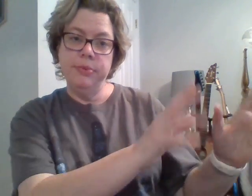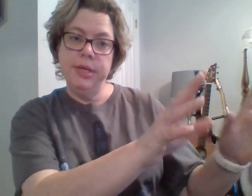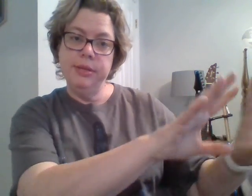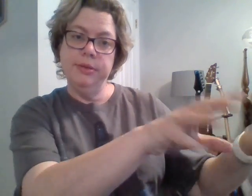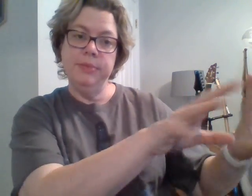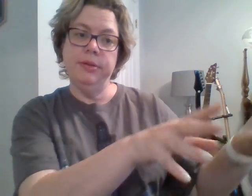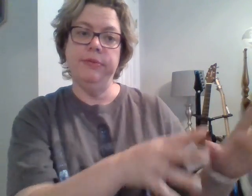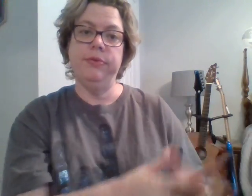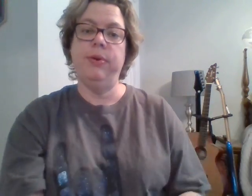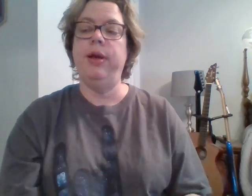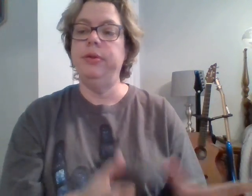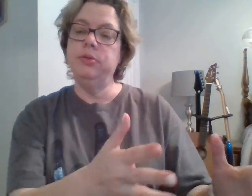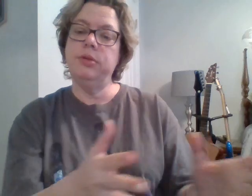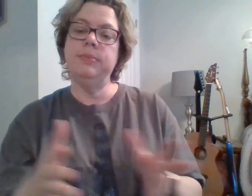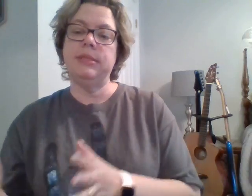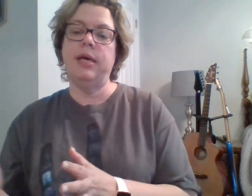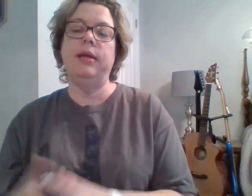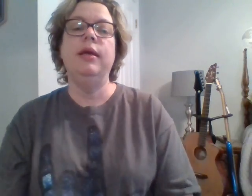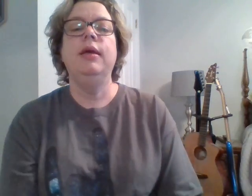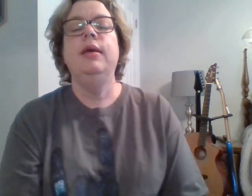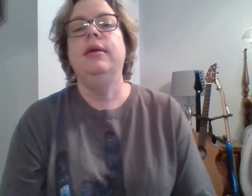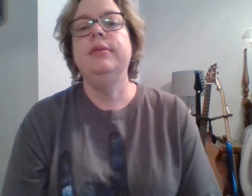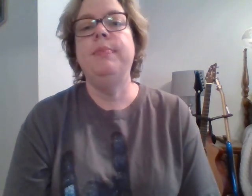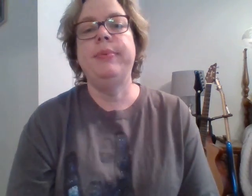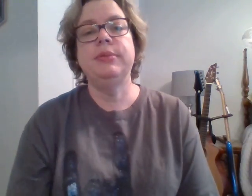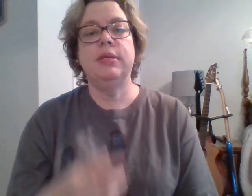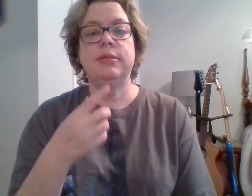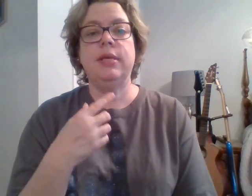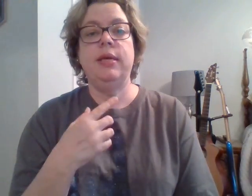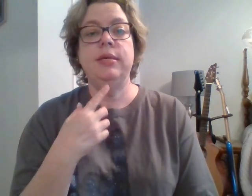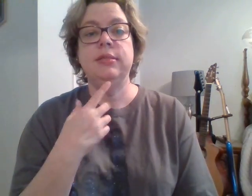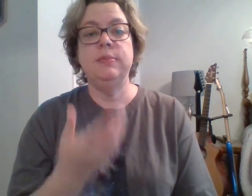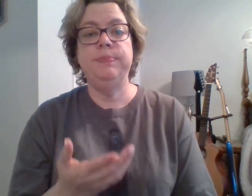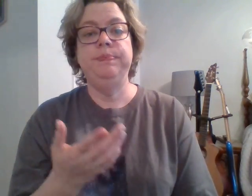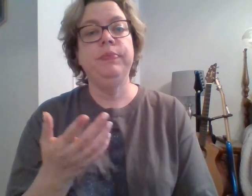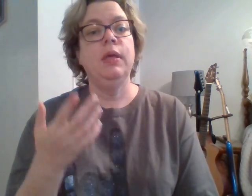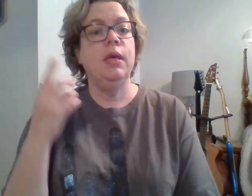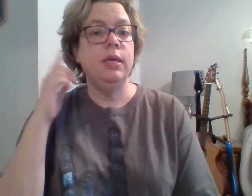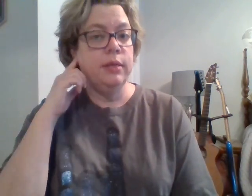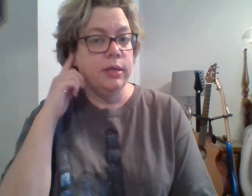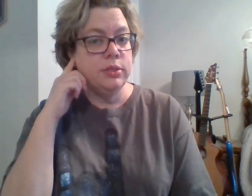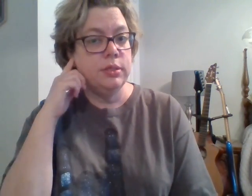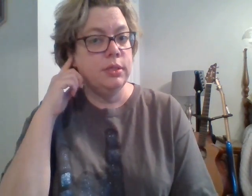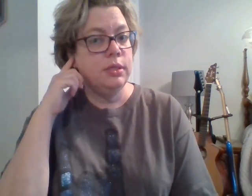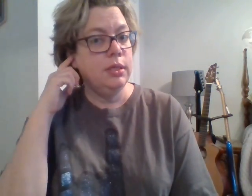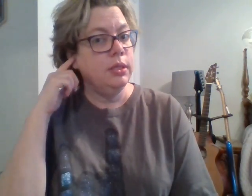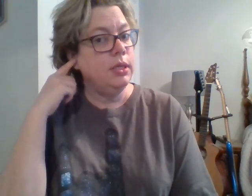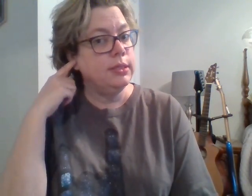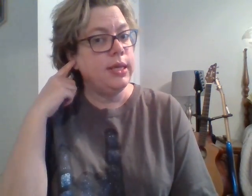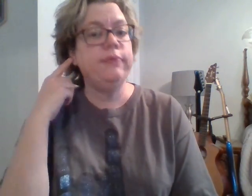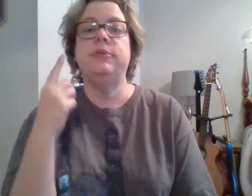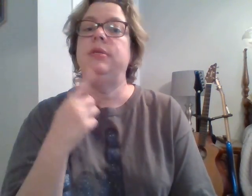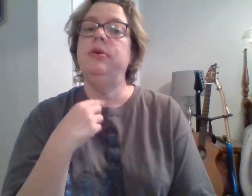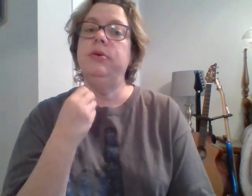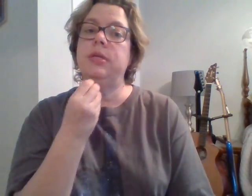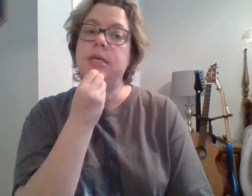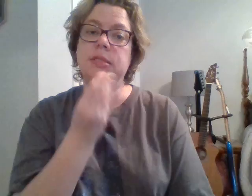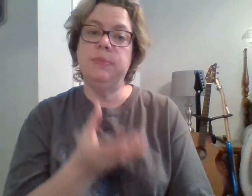not in the middle of the crowd. He took him aside, and the Bible says that he touched the inside of his ear, and then he spit